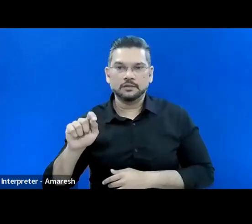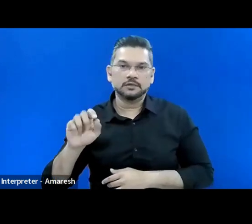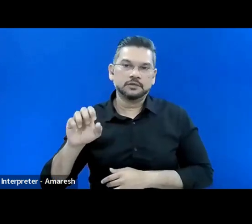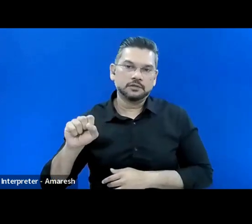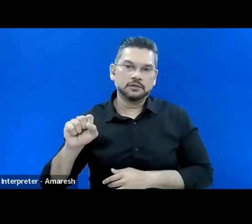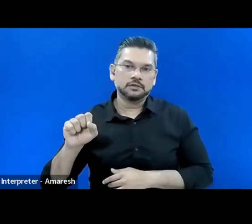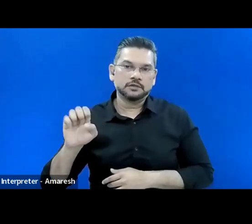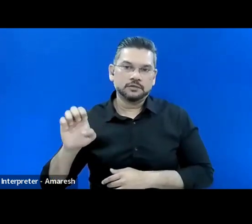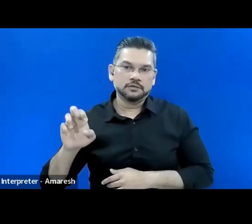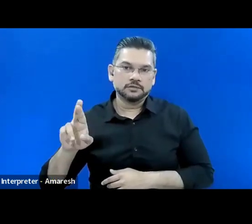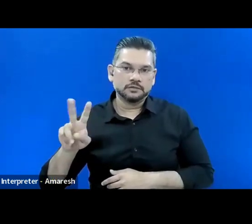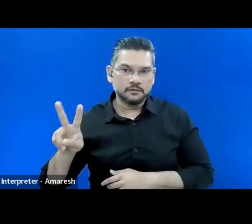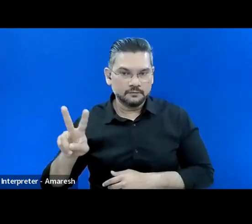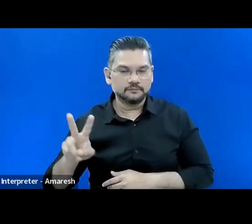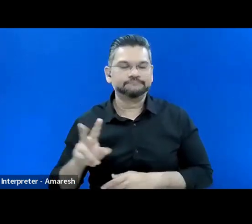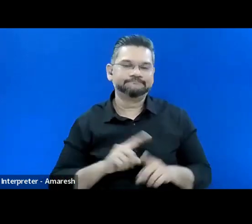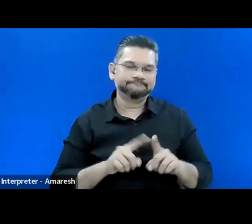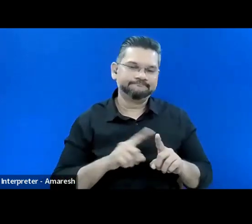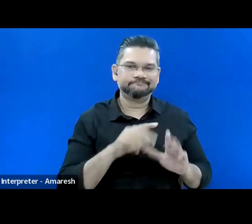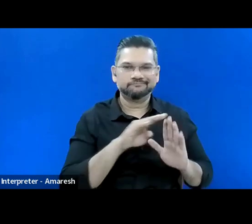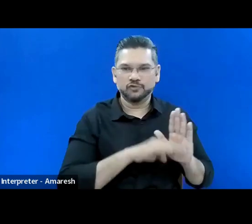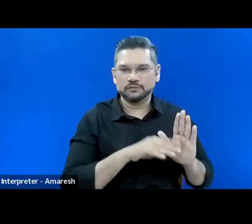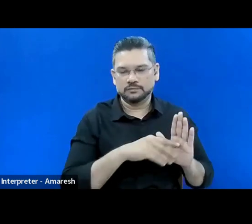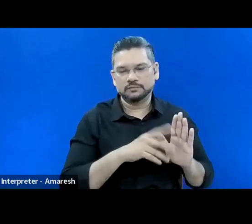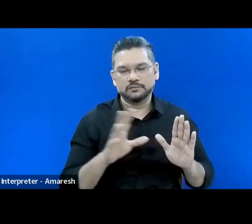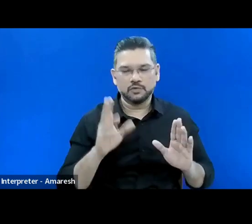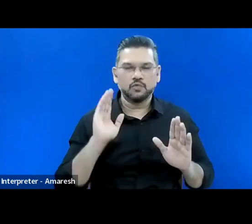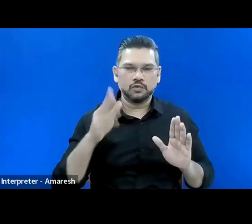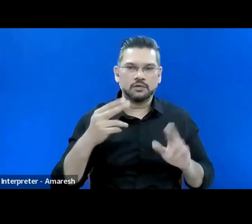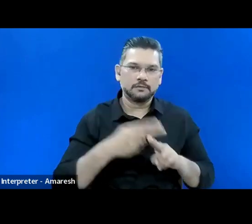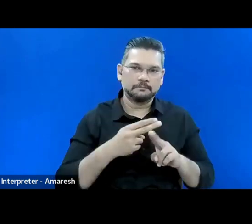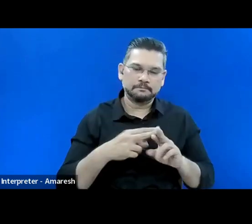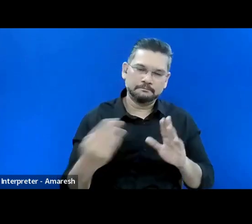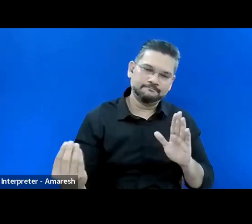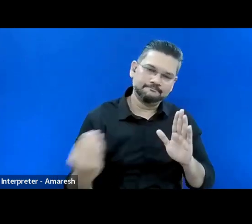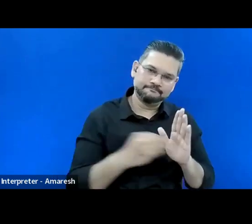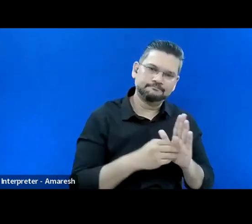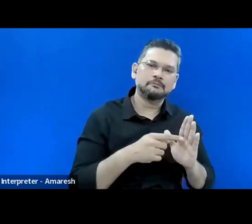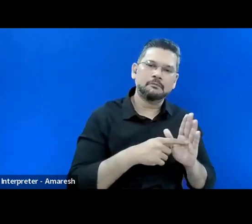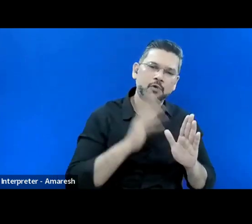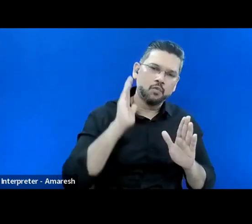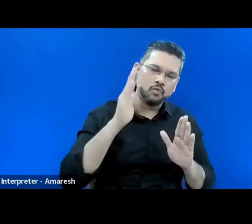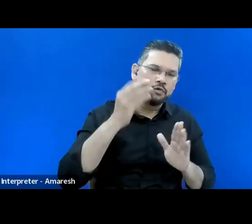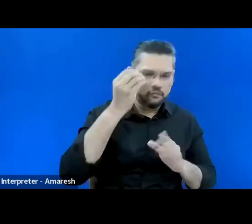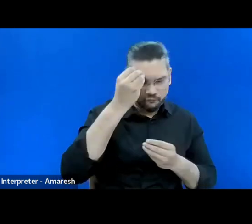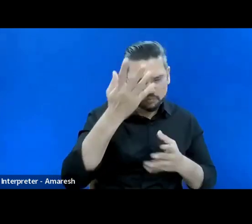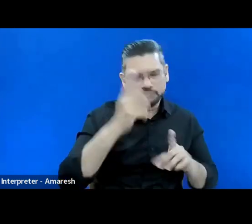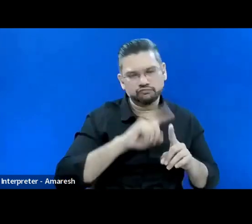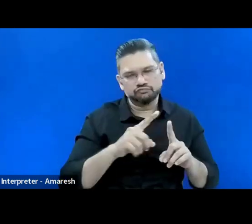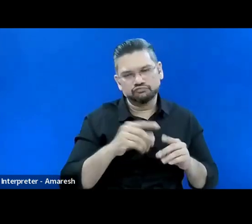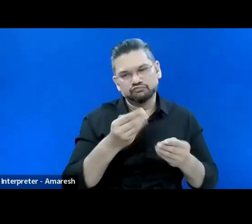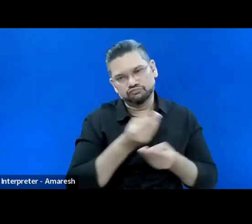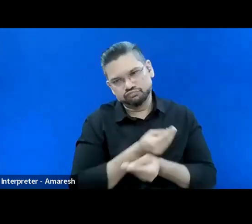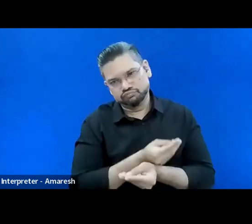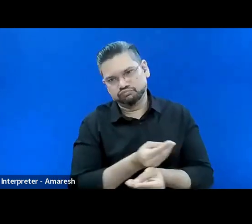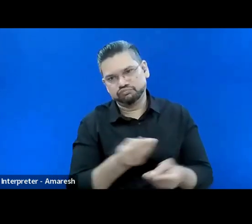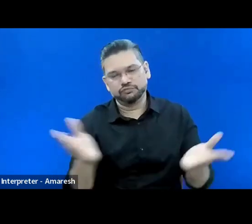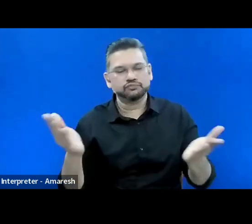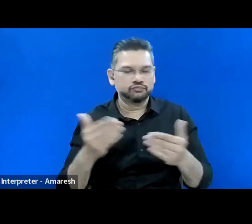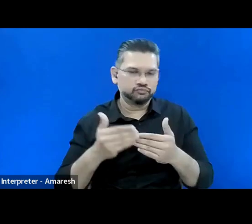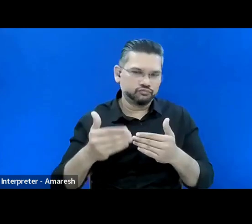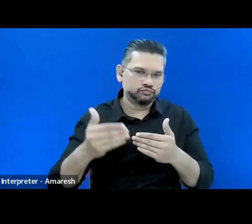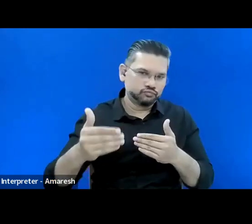works ongoing in TCI related to youth with psychosocial disabilities, and also share different opportunities